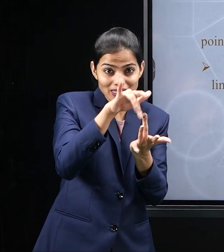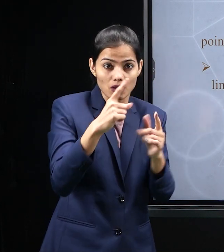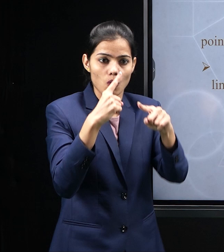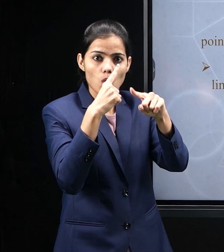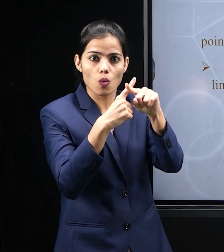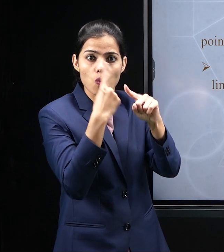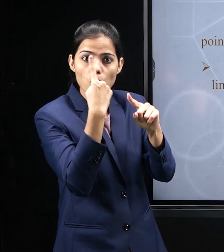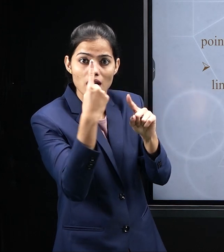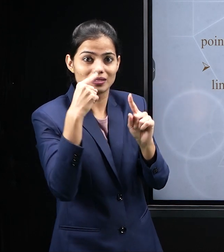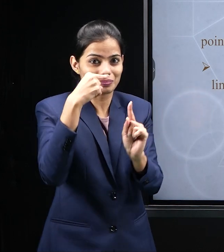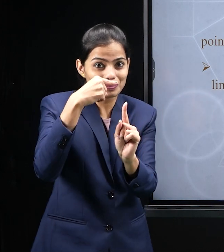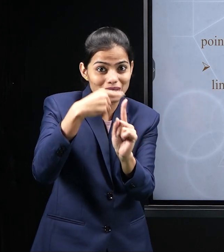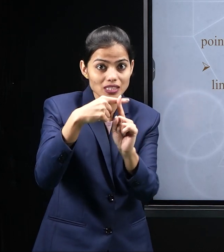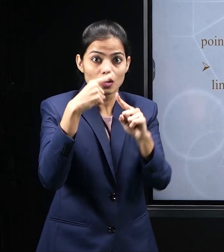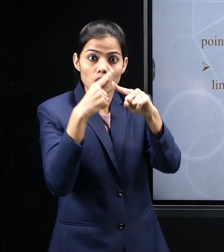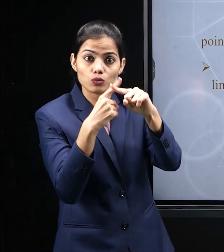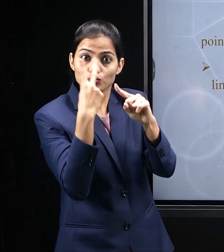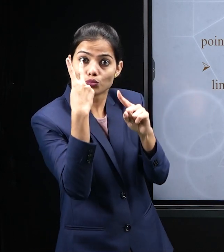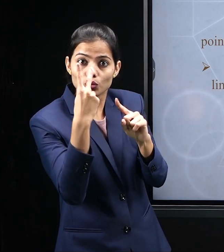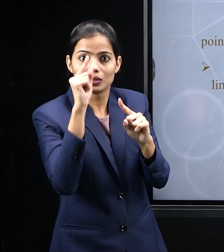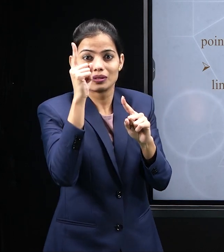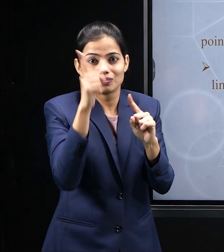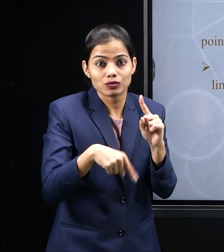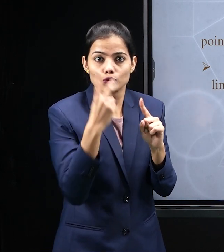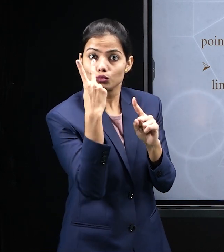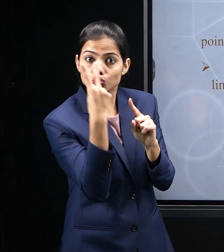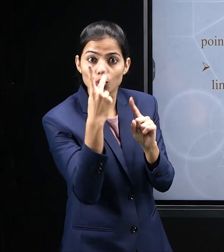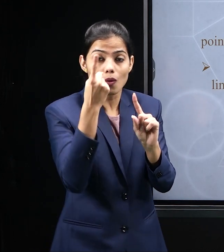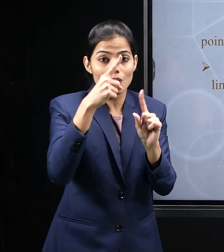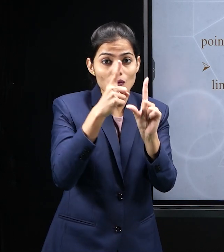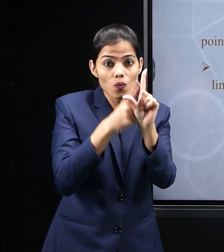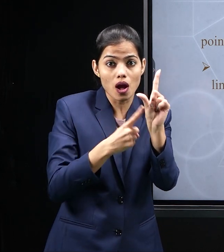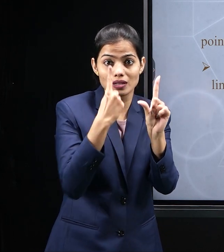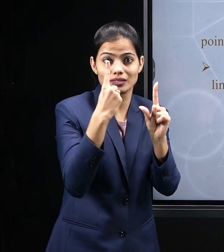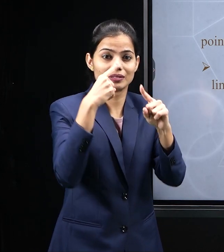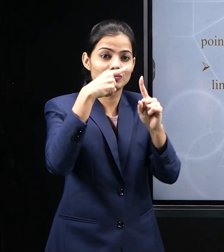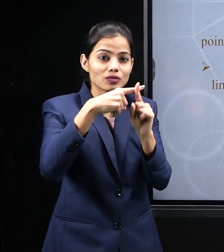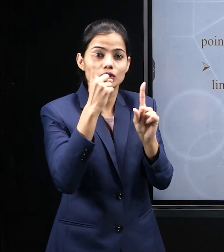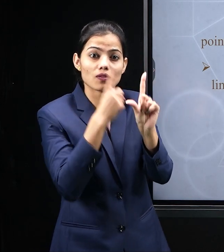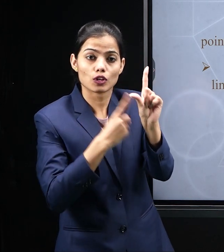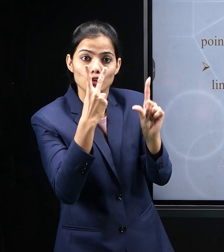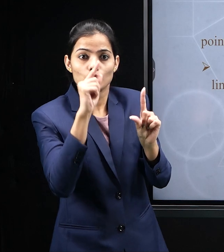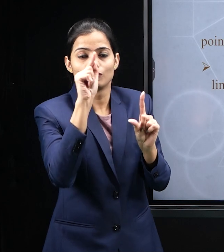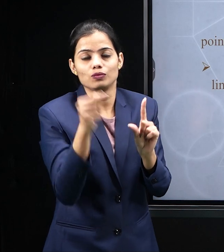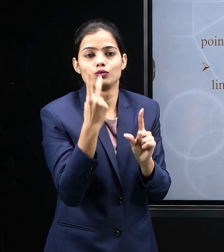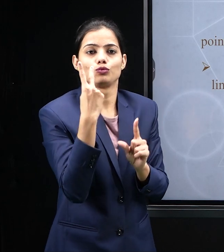midpoint is equal to x1 plus x2 by 2, y1 plus y2 by 2.